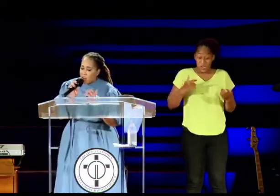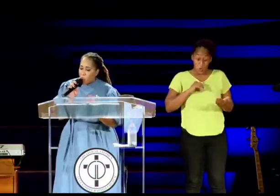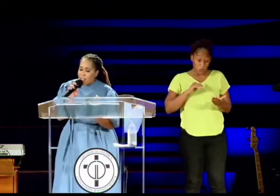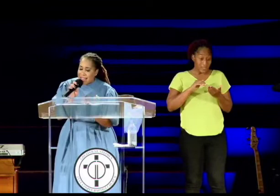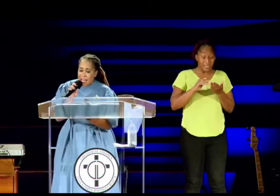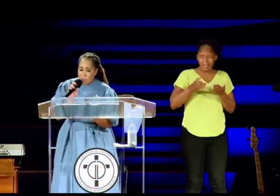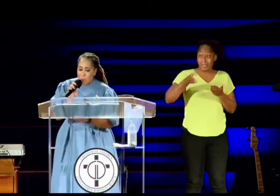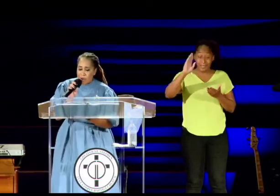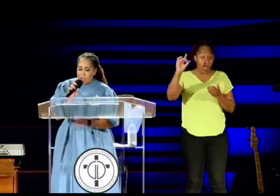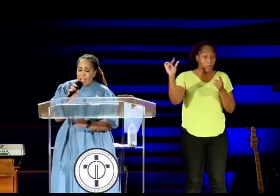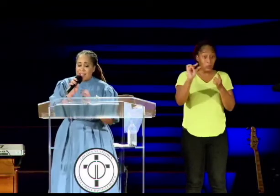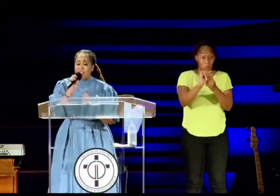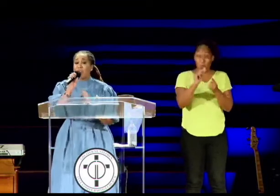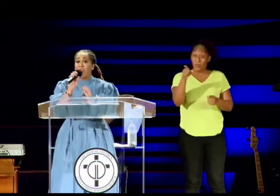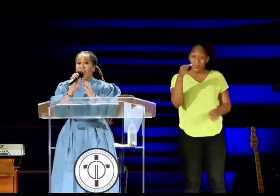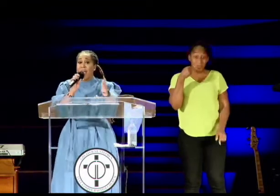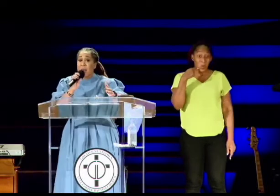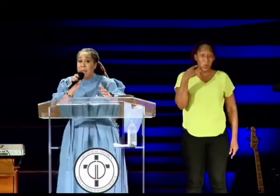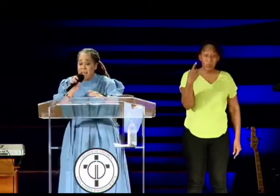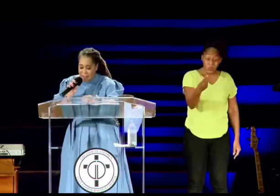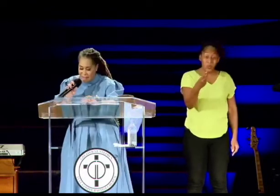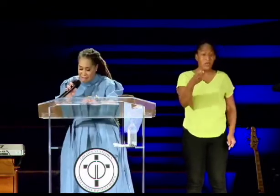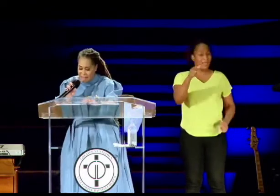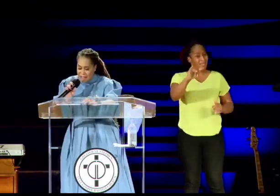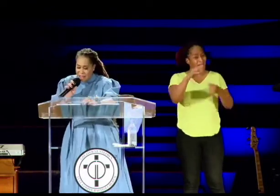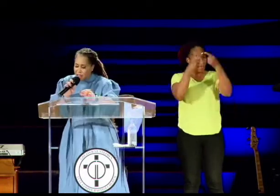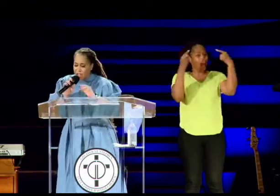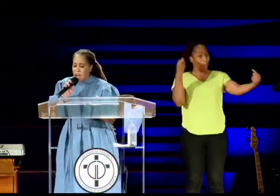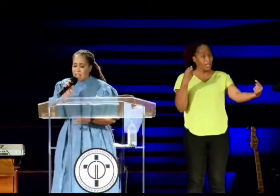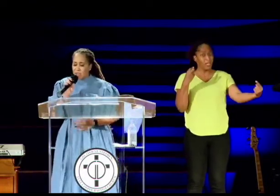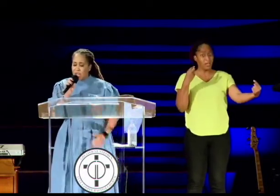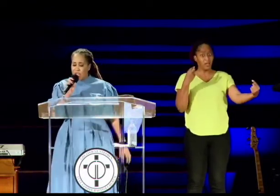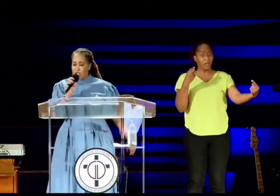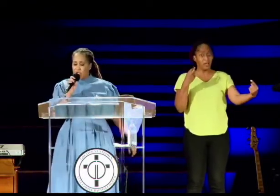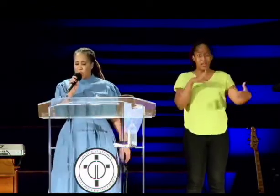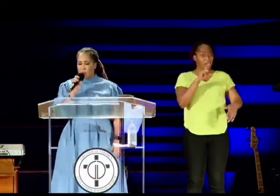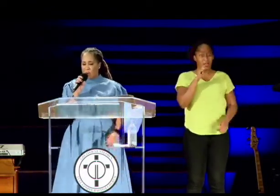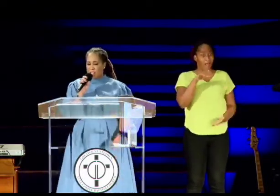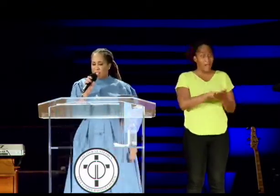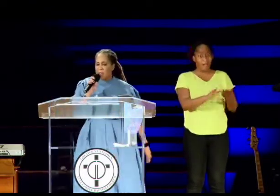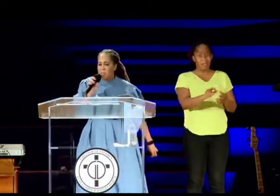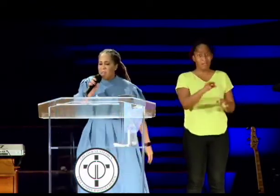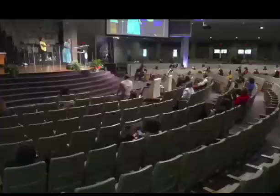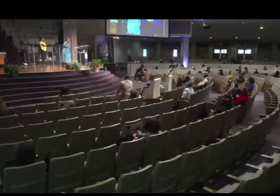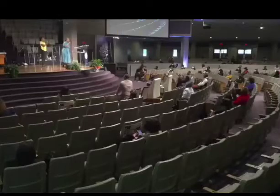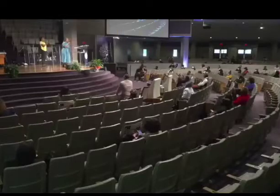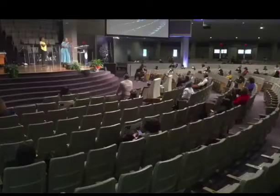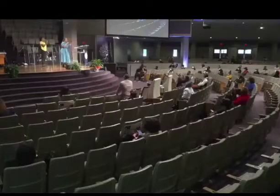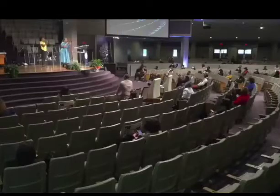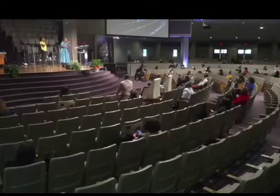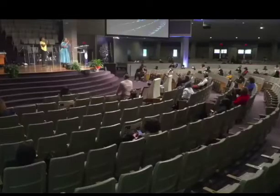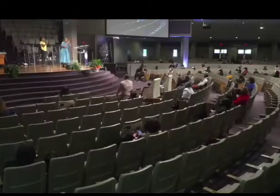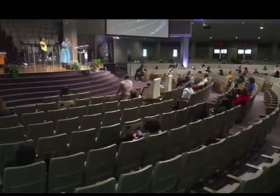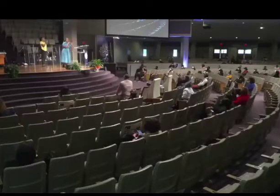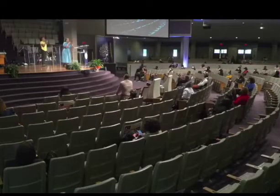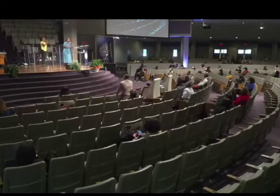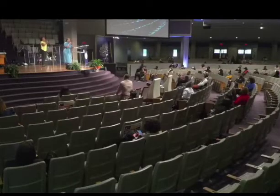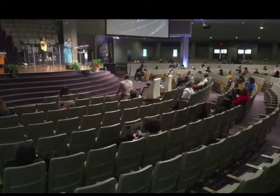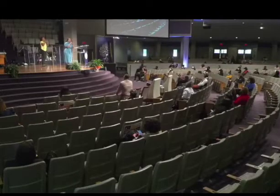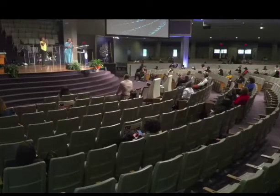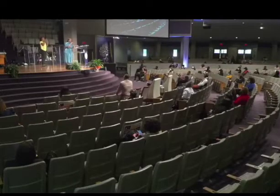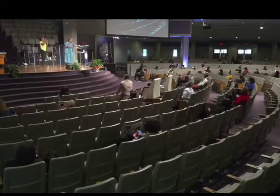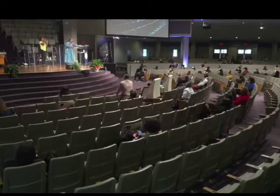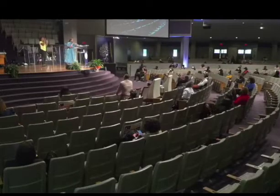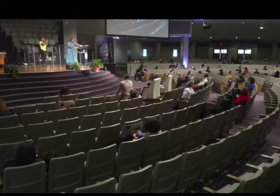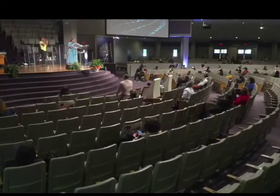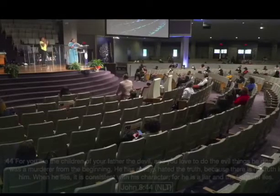opposite of what God's word says, it's the enemy. It's an unclean spirit. Satan lies and distracts you